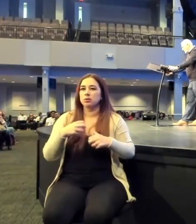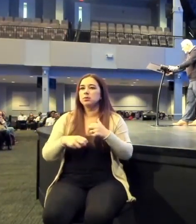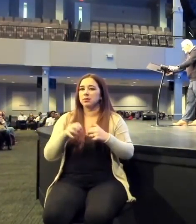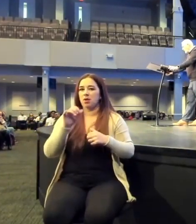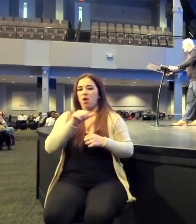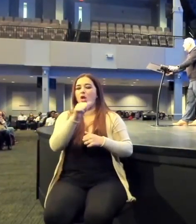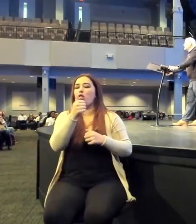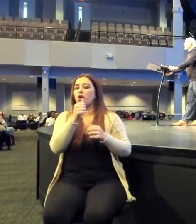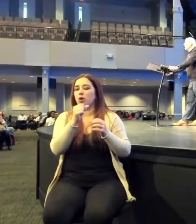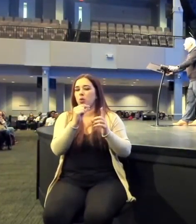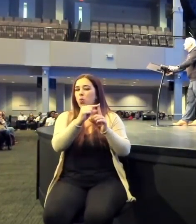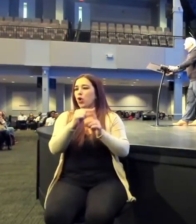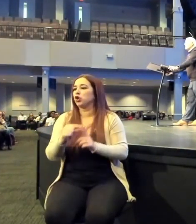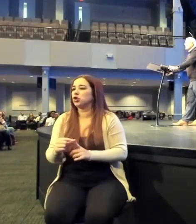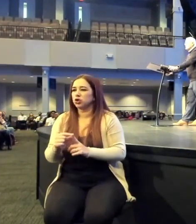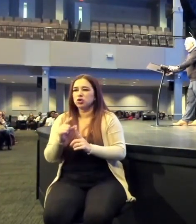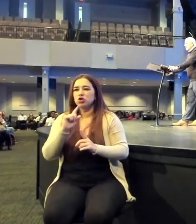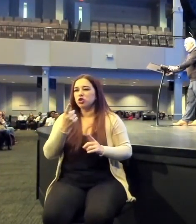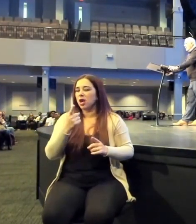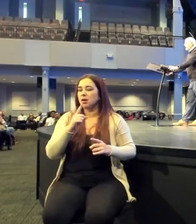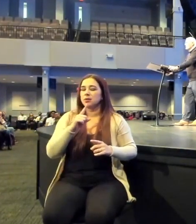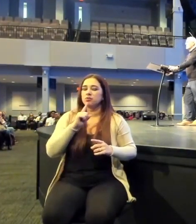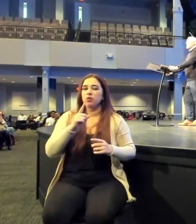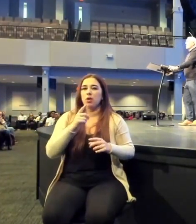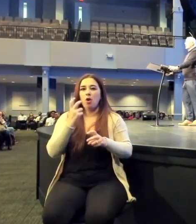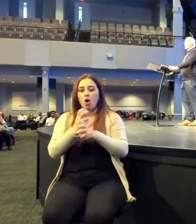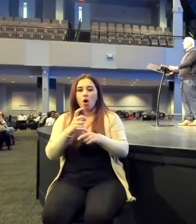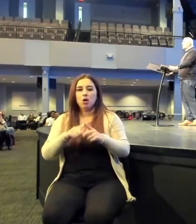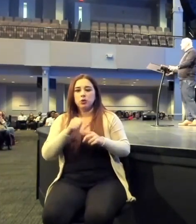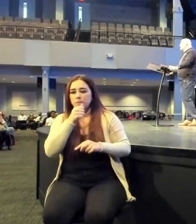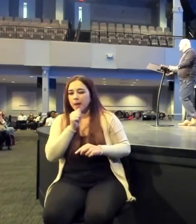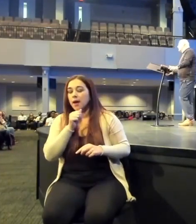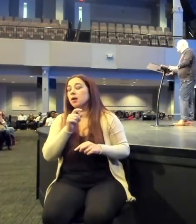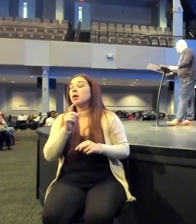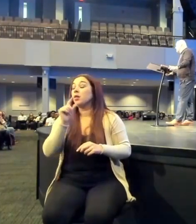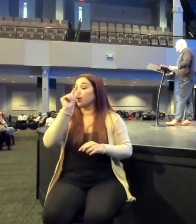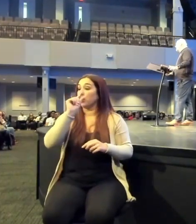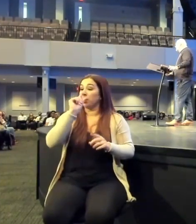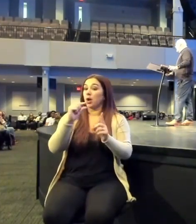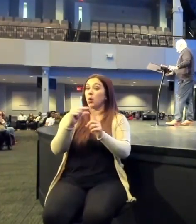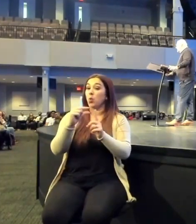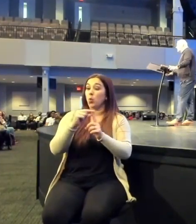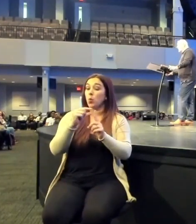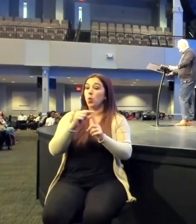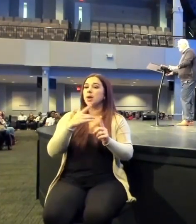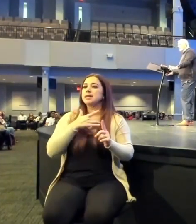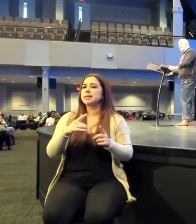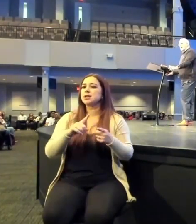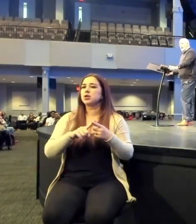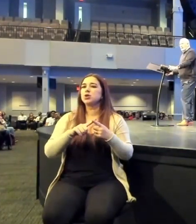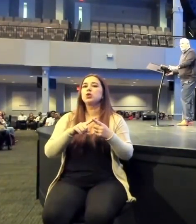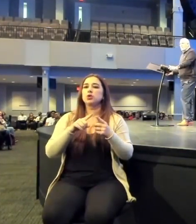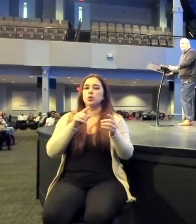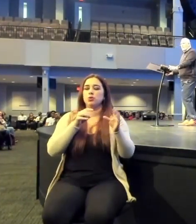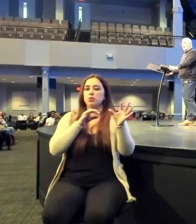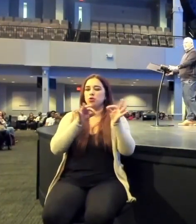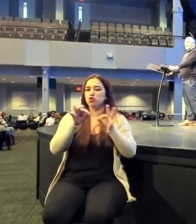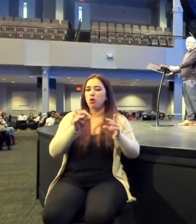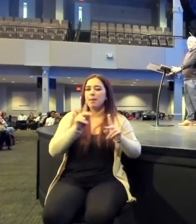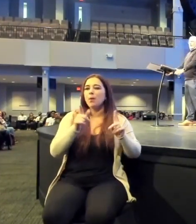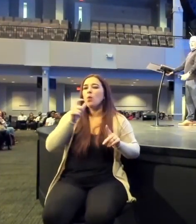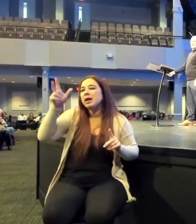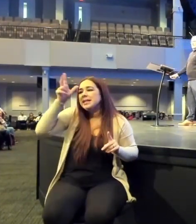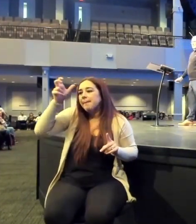words that are used, hard to bear, distressing. Actually, the Greek word that's used here is often used to describe demoniacs, people who